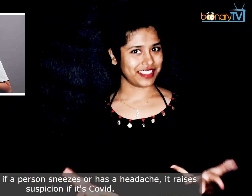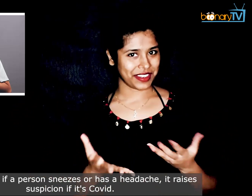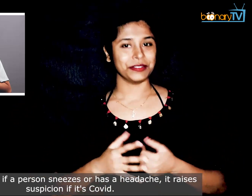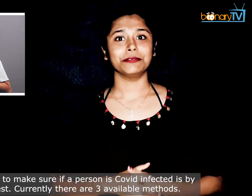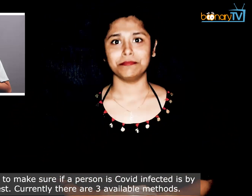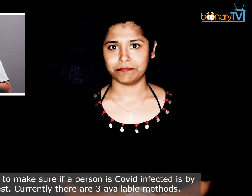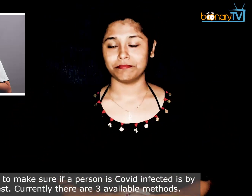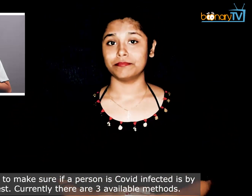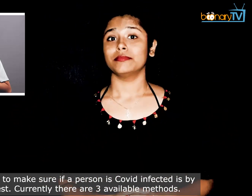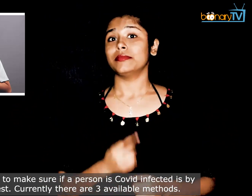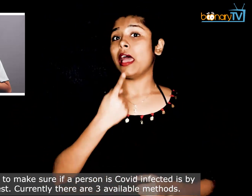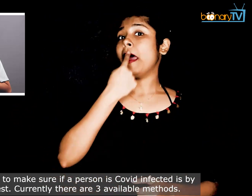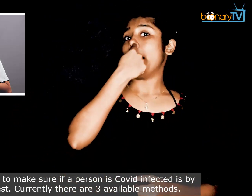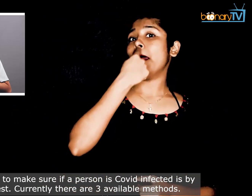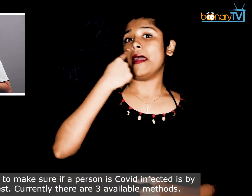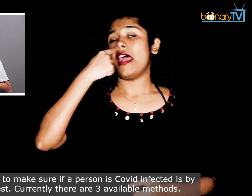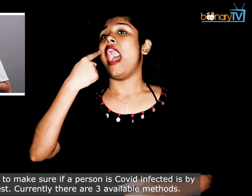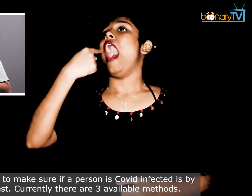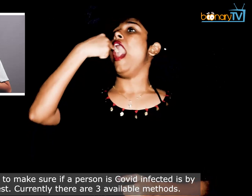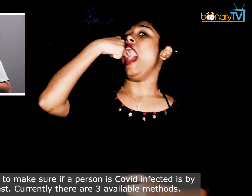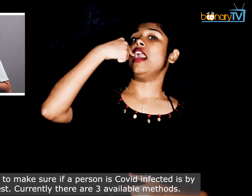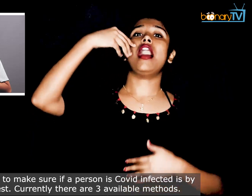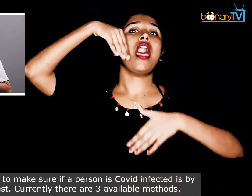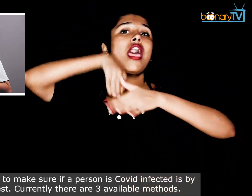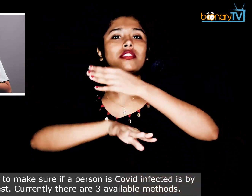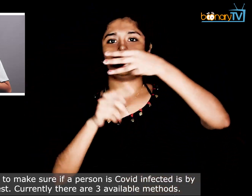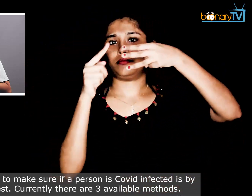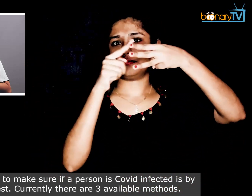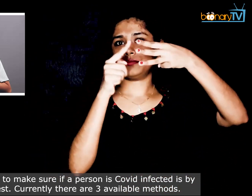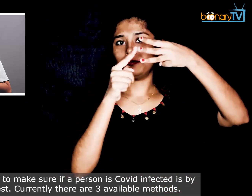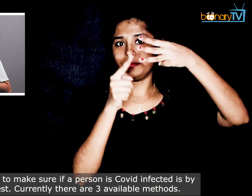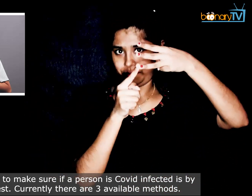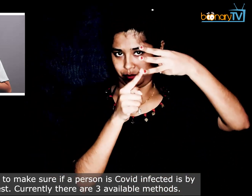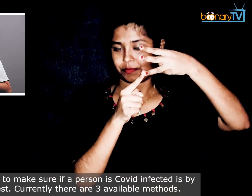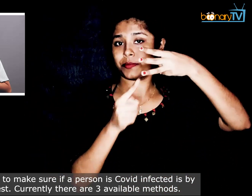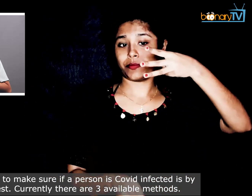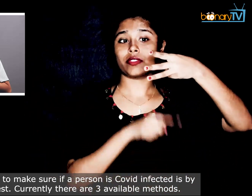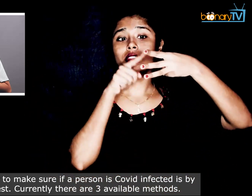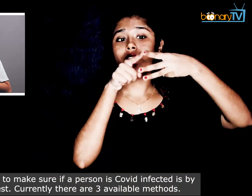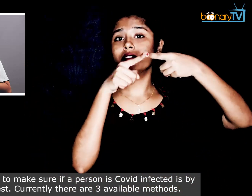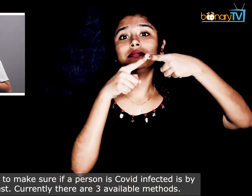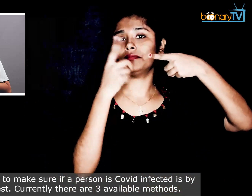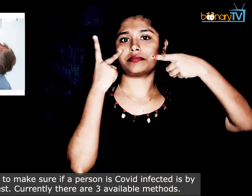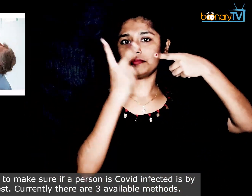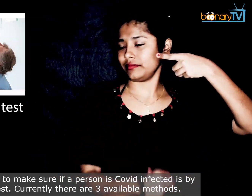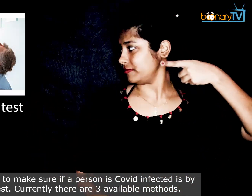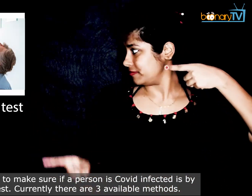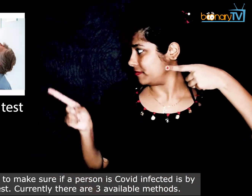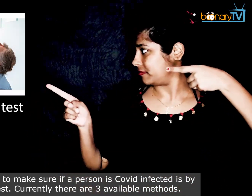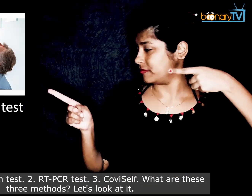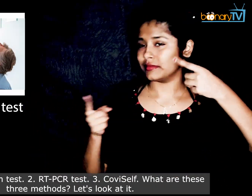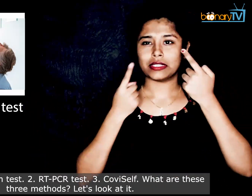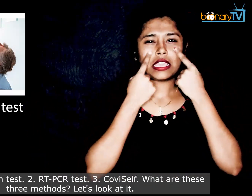The only way to make sure if a person is infected is by doing a test. Currently, there are three available methods. 1.